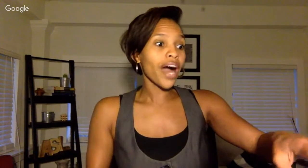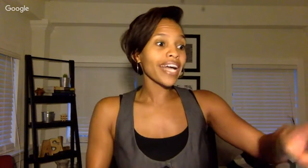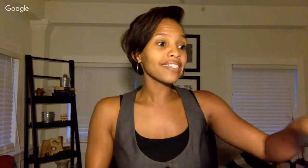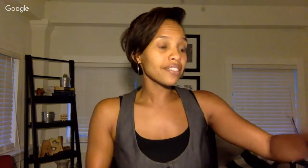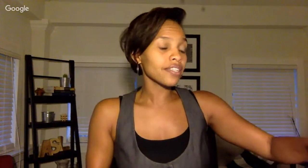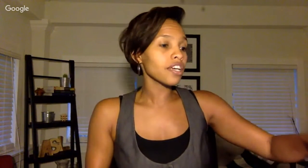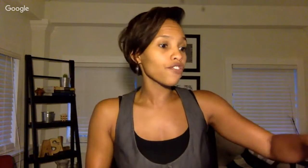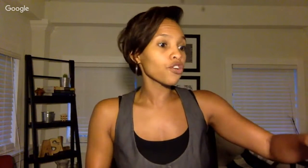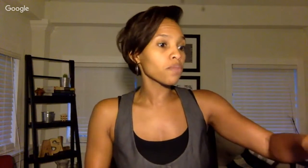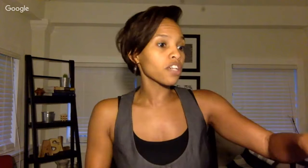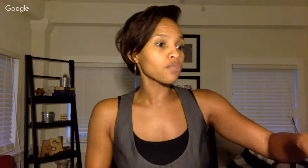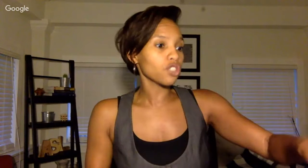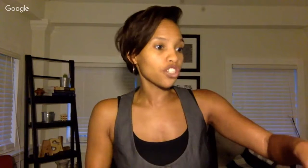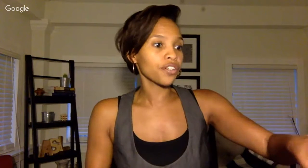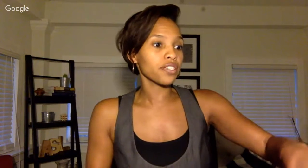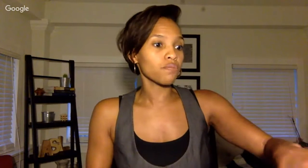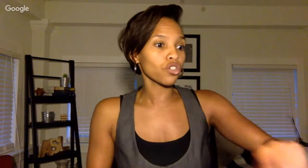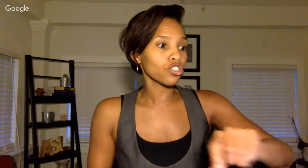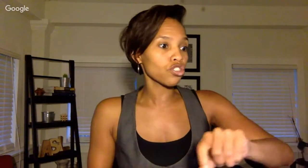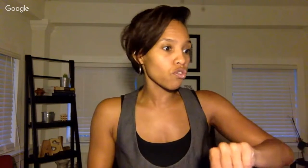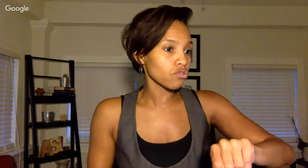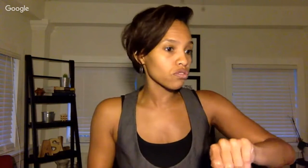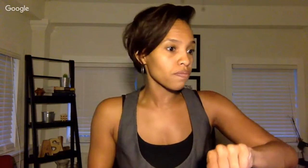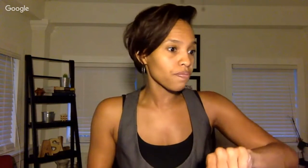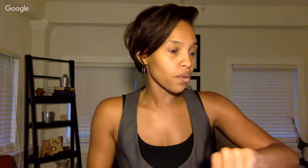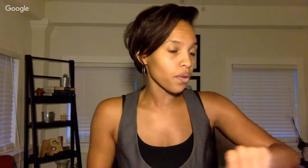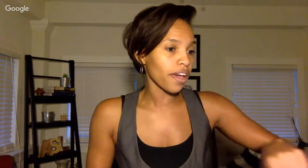can see if your blood sugar is more controlled, okay?